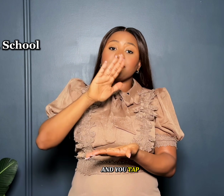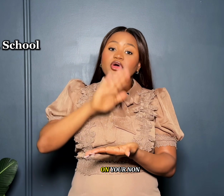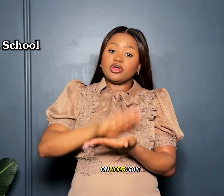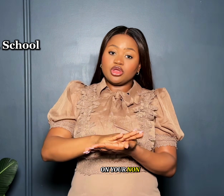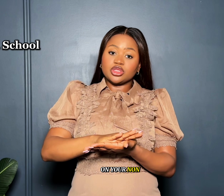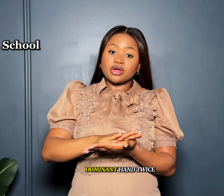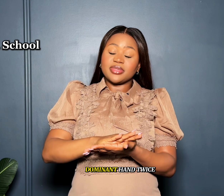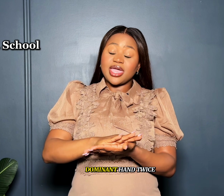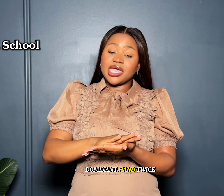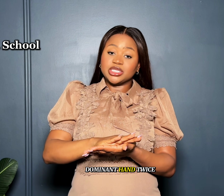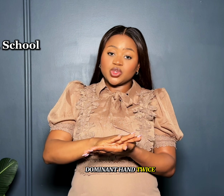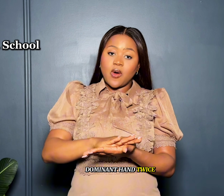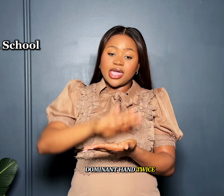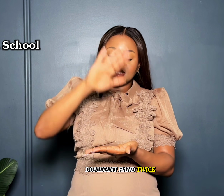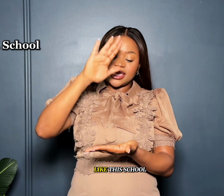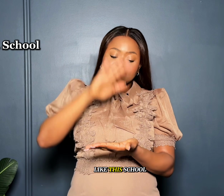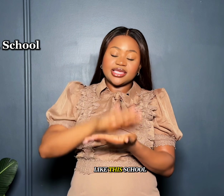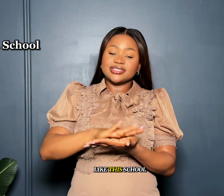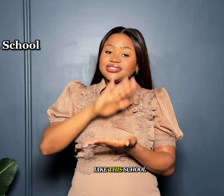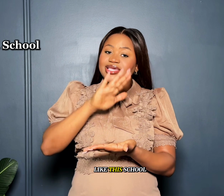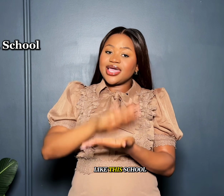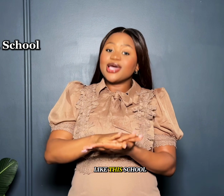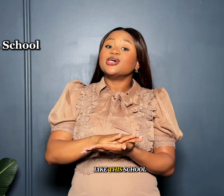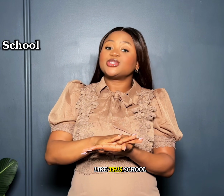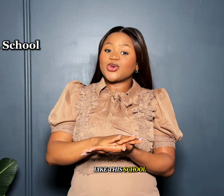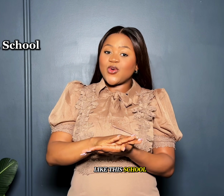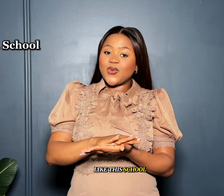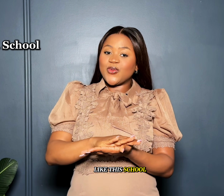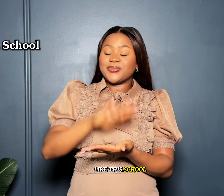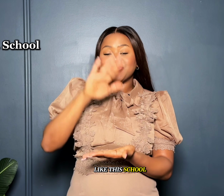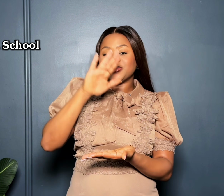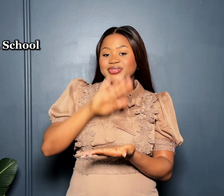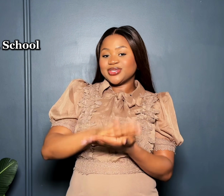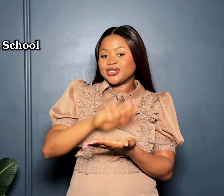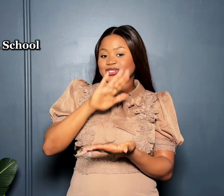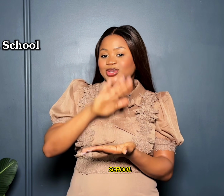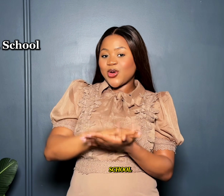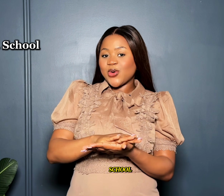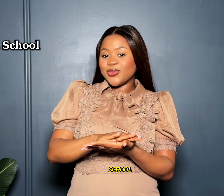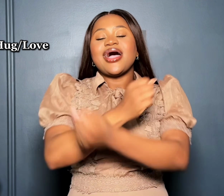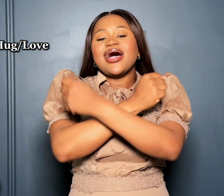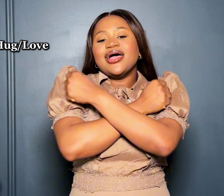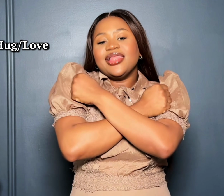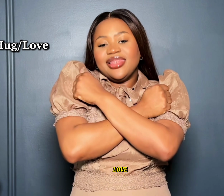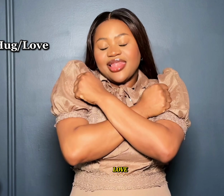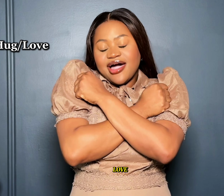on your non-dominant hand twice like this. School. School.